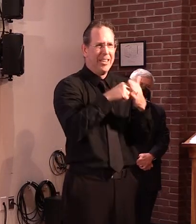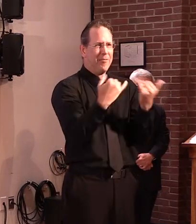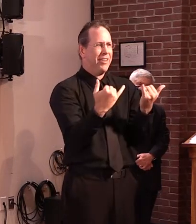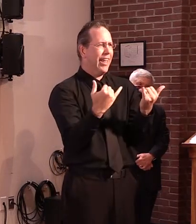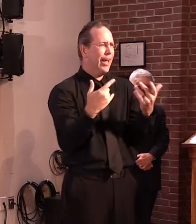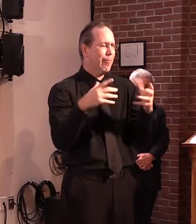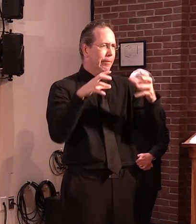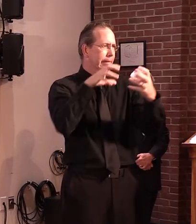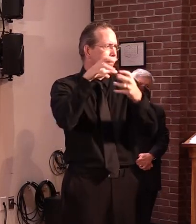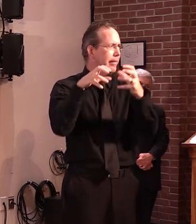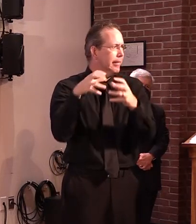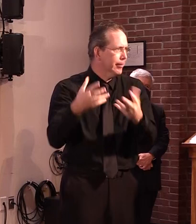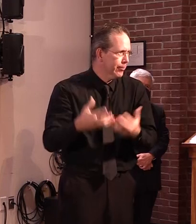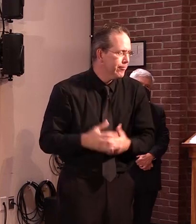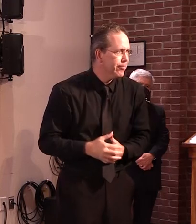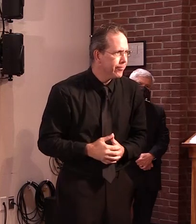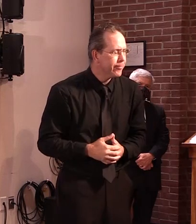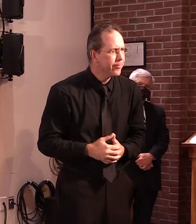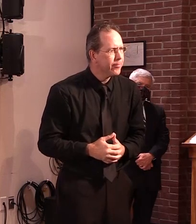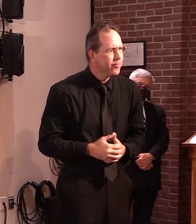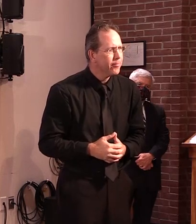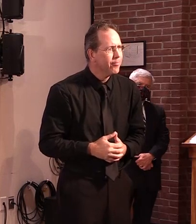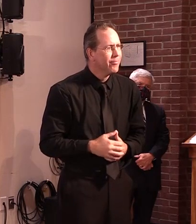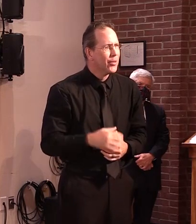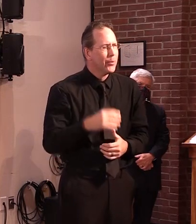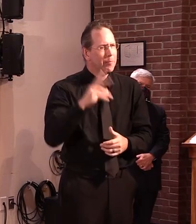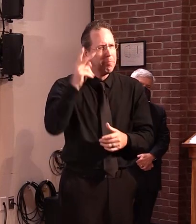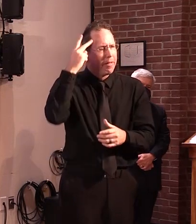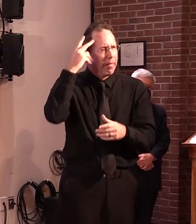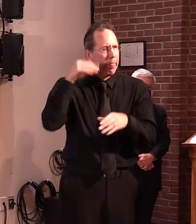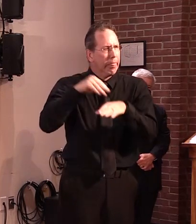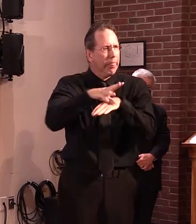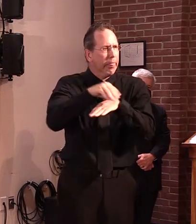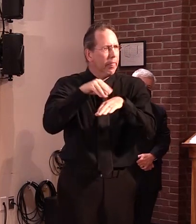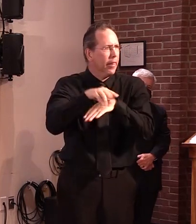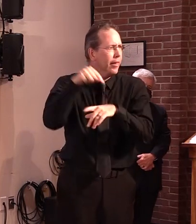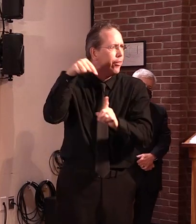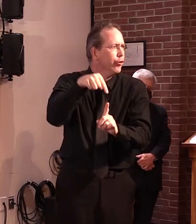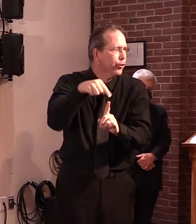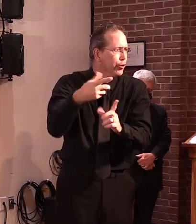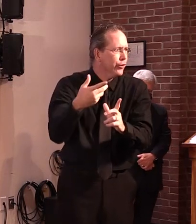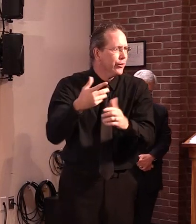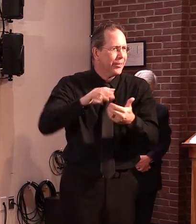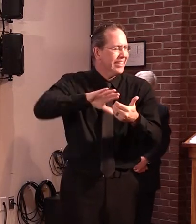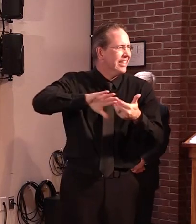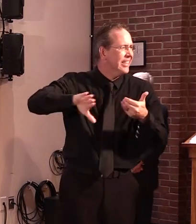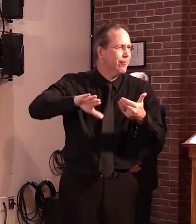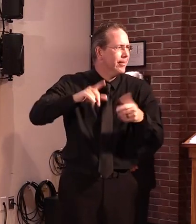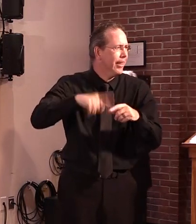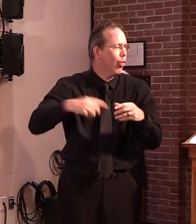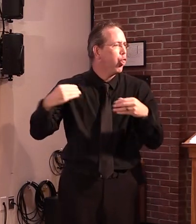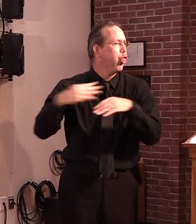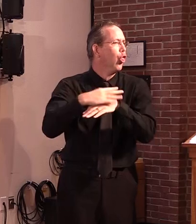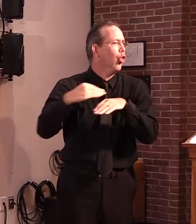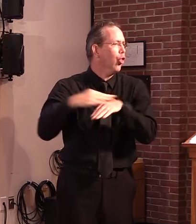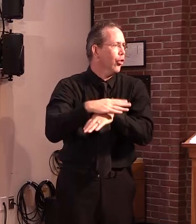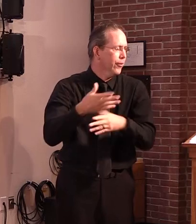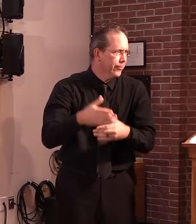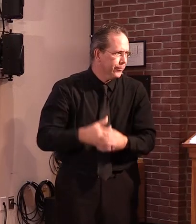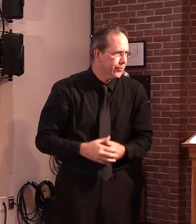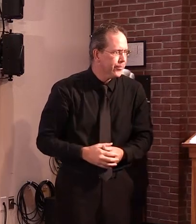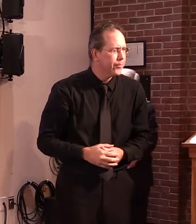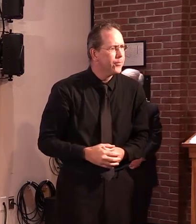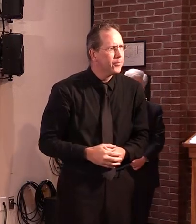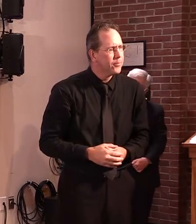the climate, the political climate that you happen to be in whenever you're in a particular situation like a public